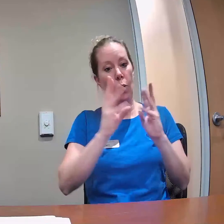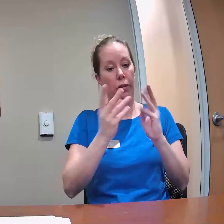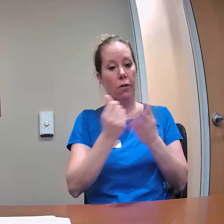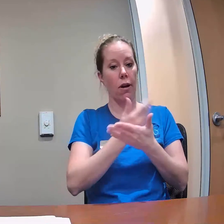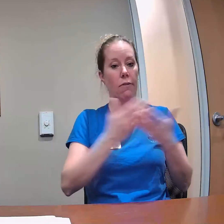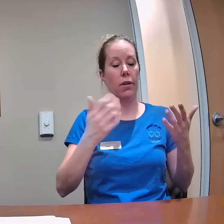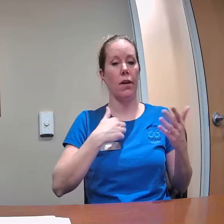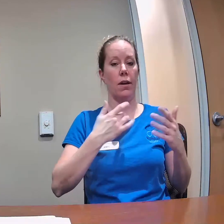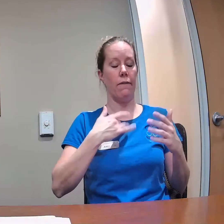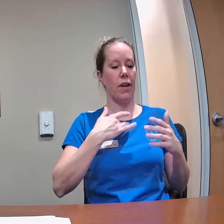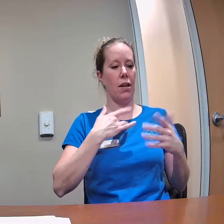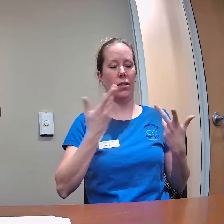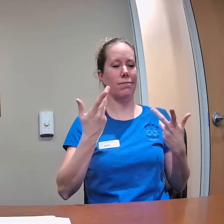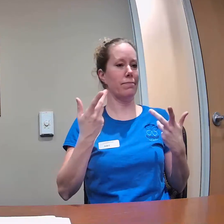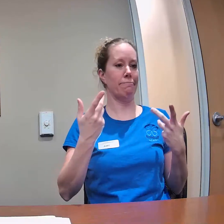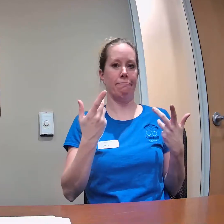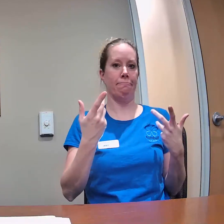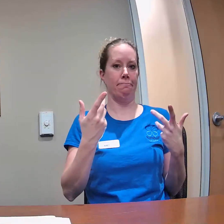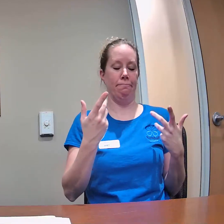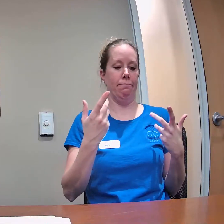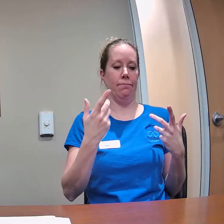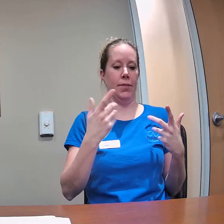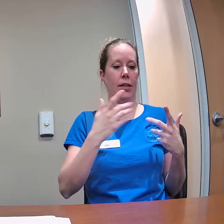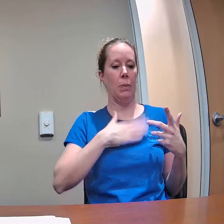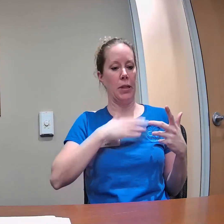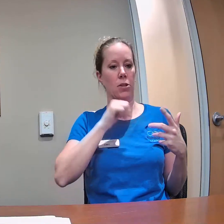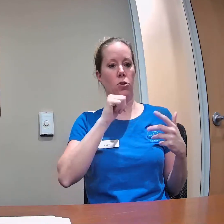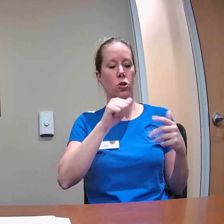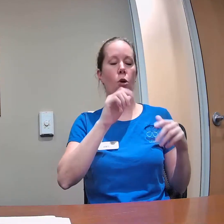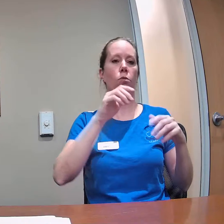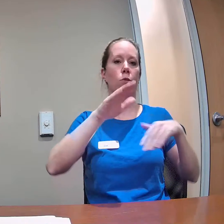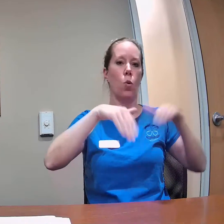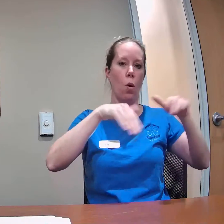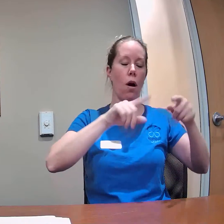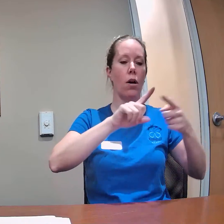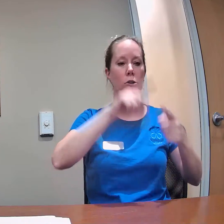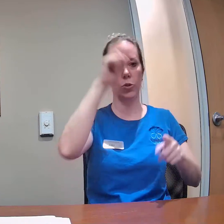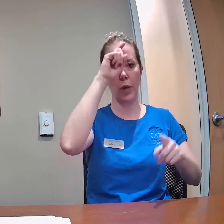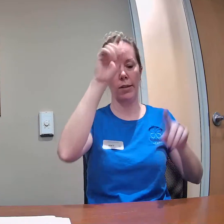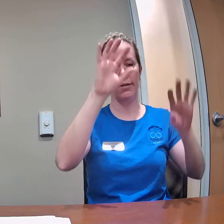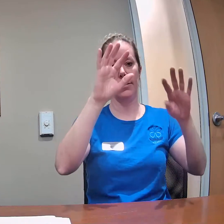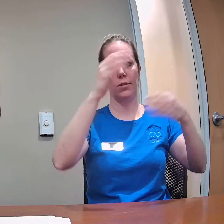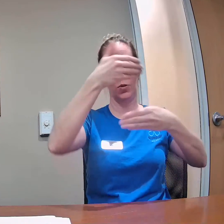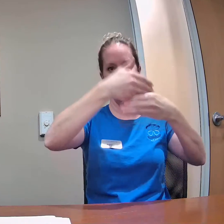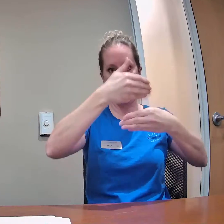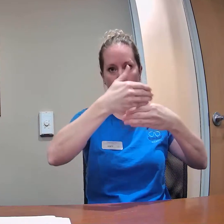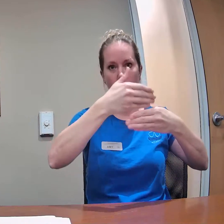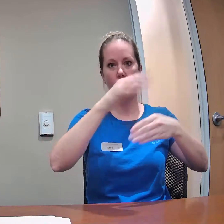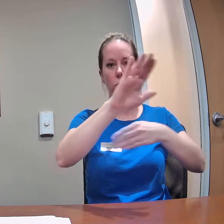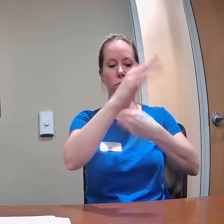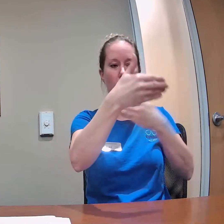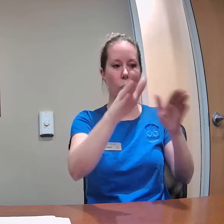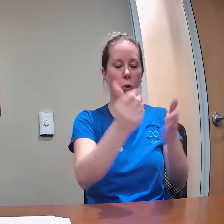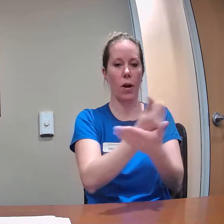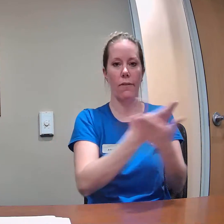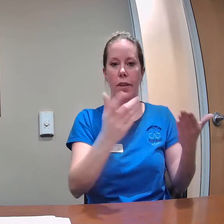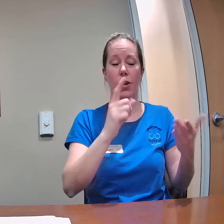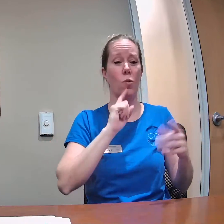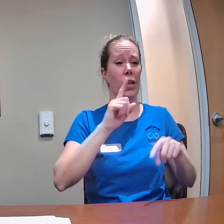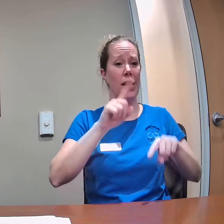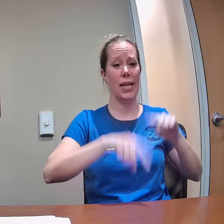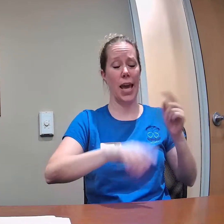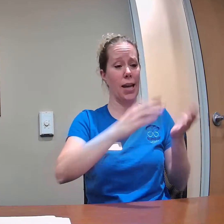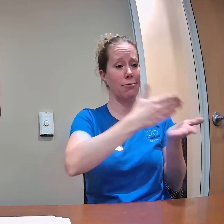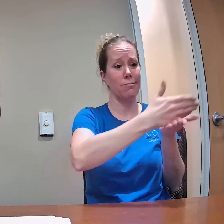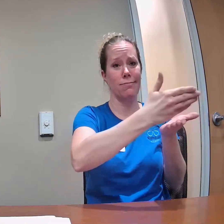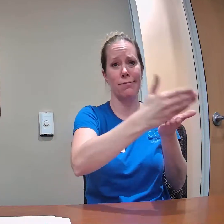you now go to, as snow will be falling soon. We can't keep those areas clear, and there's a risk